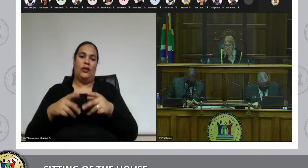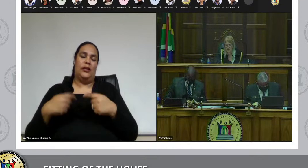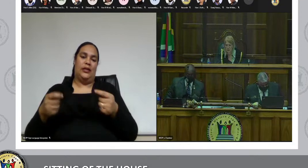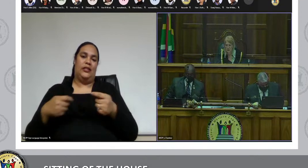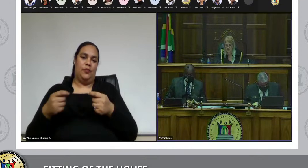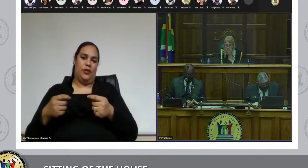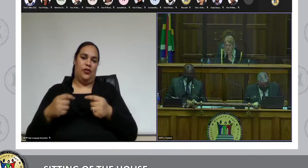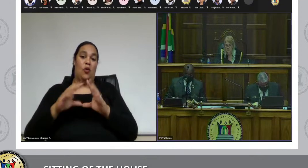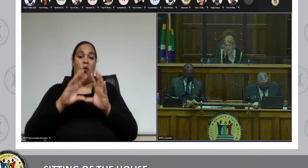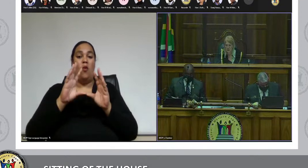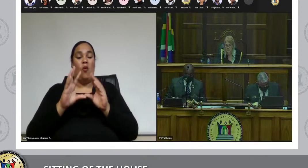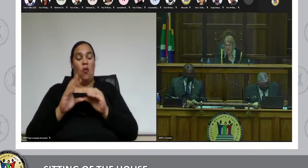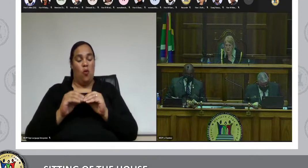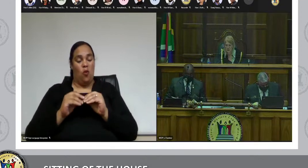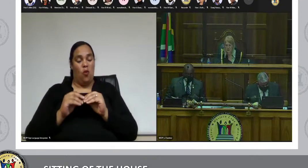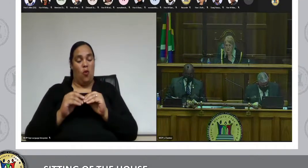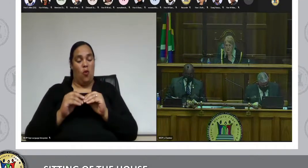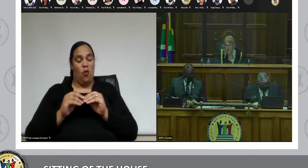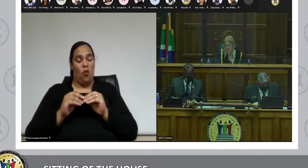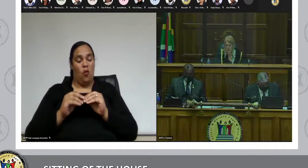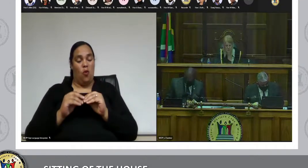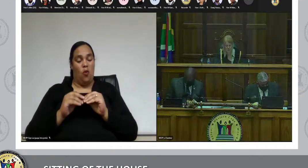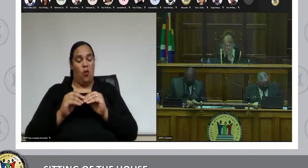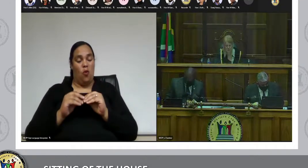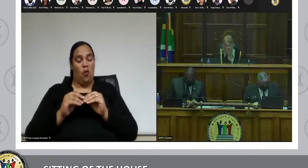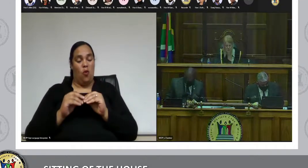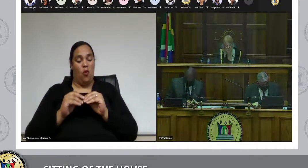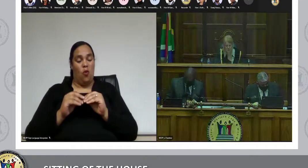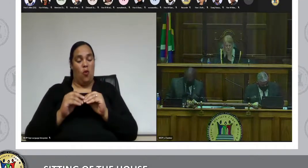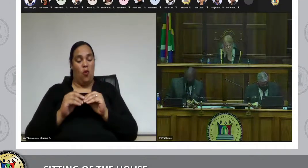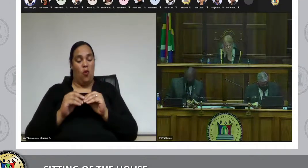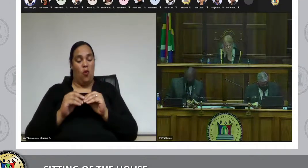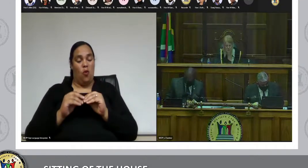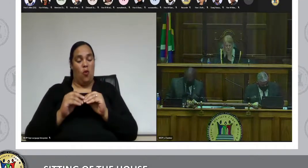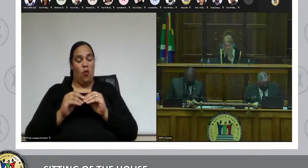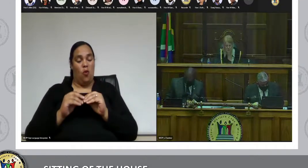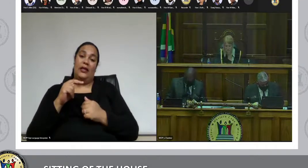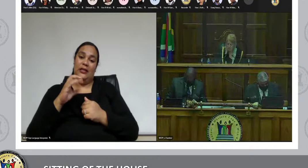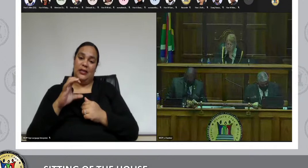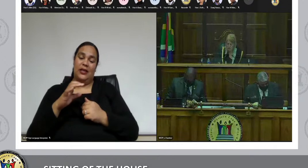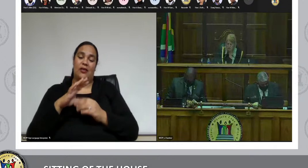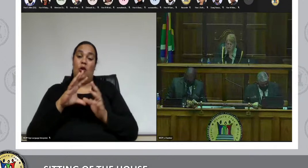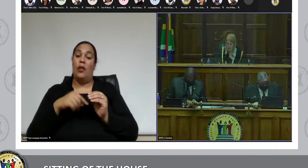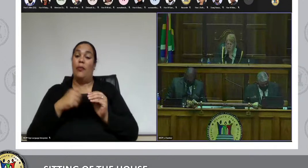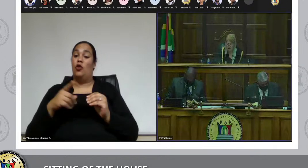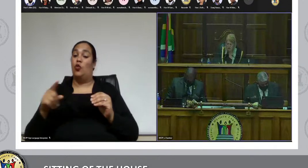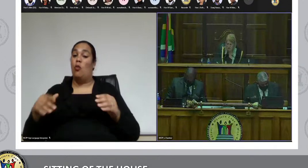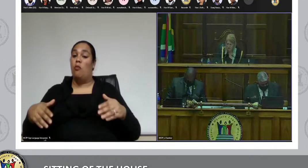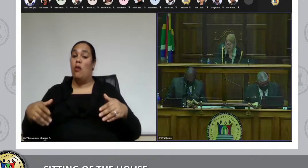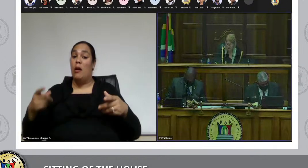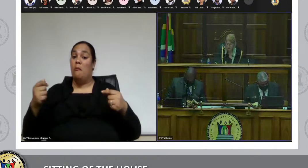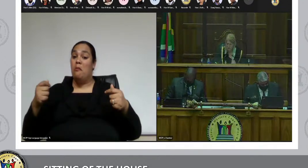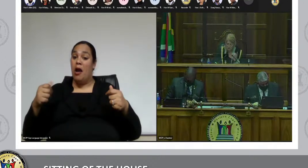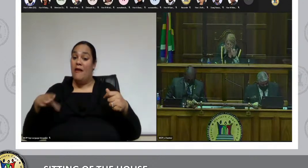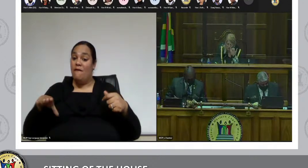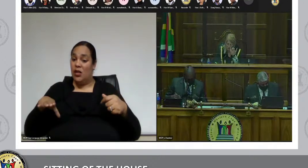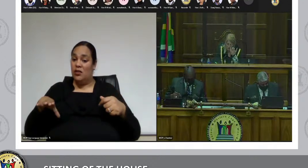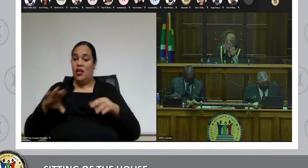expenditure. All, Deputy Speaker, without a shred of accountability. For the ANC, it's all about their pockets and not the